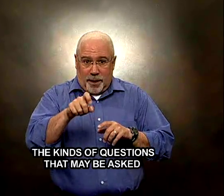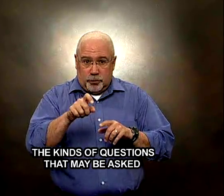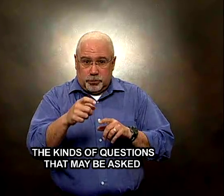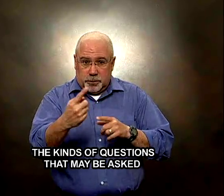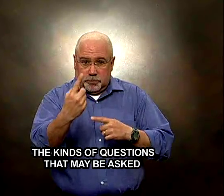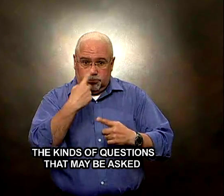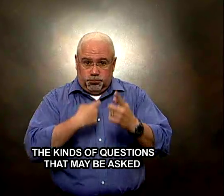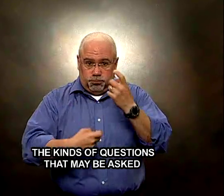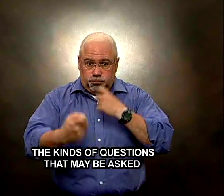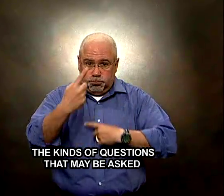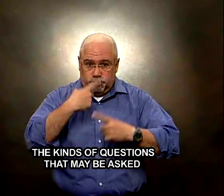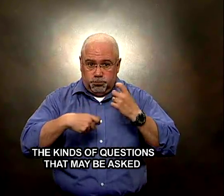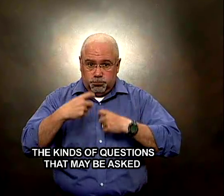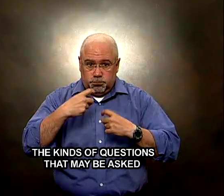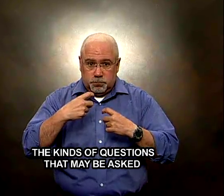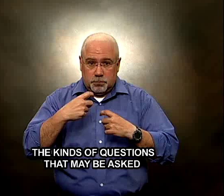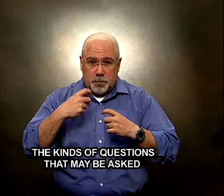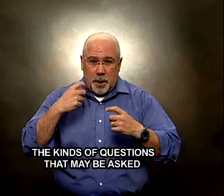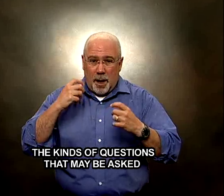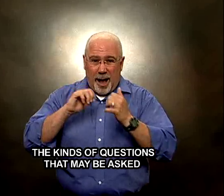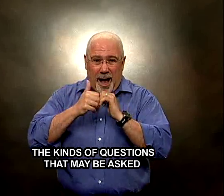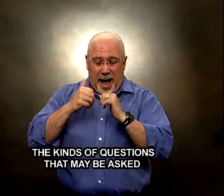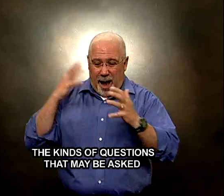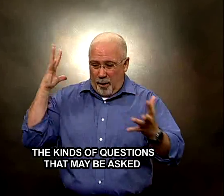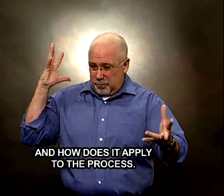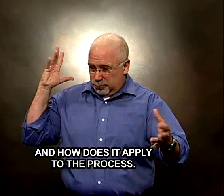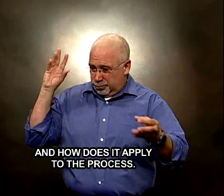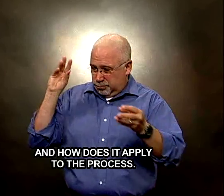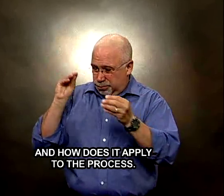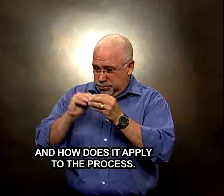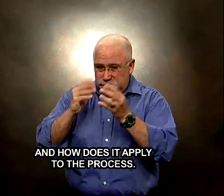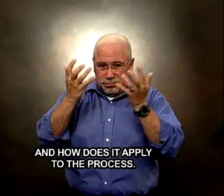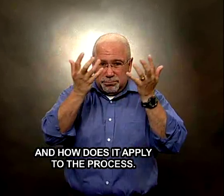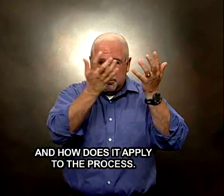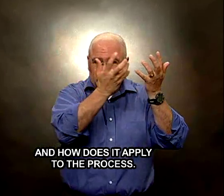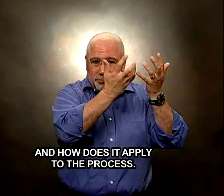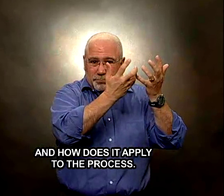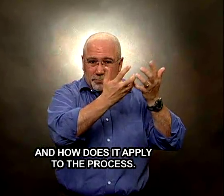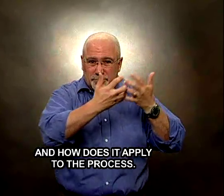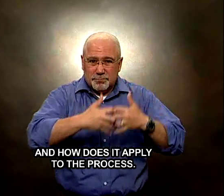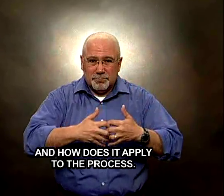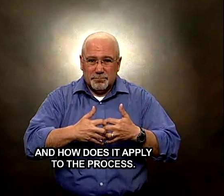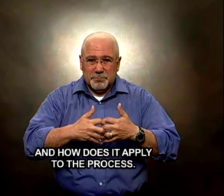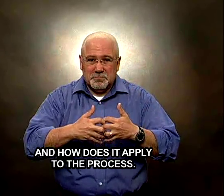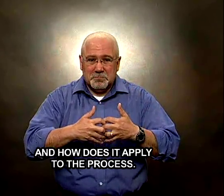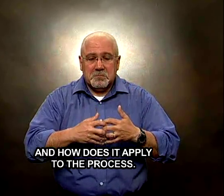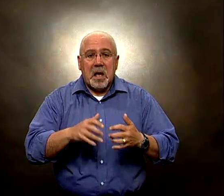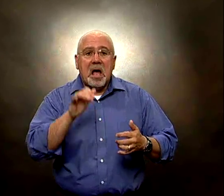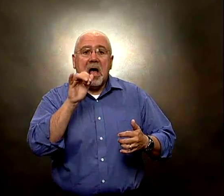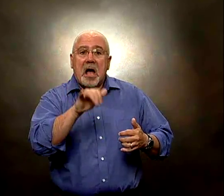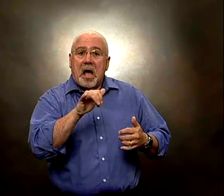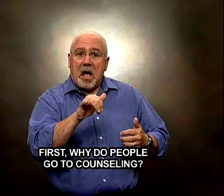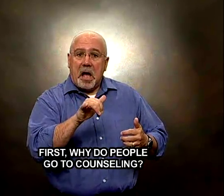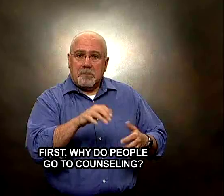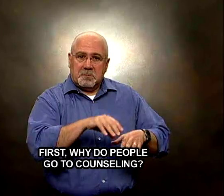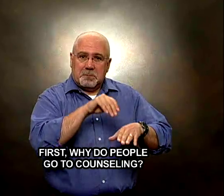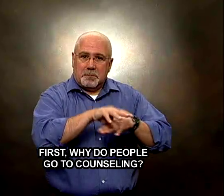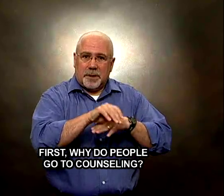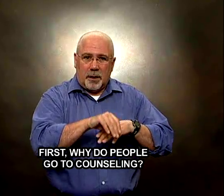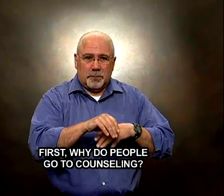the kinds of questions that may be asked, and how does it apply to the process. First,